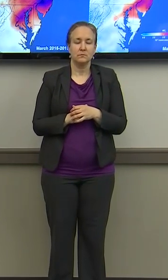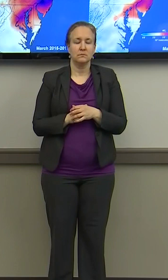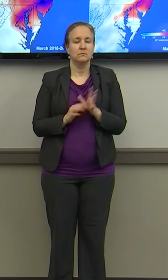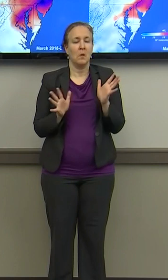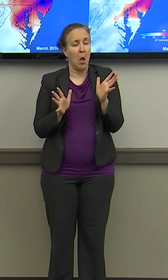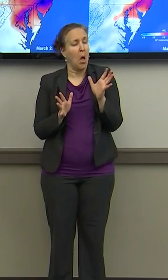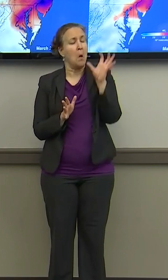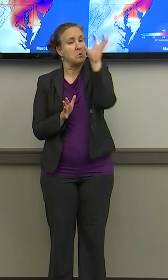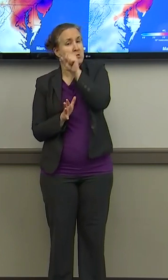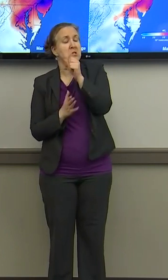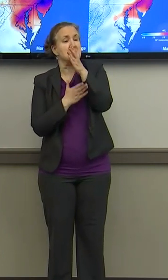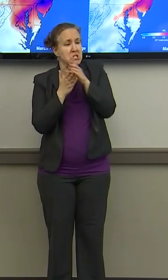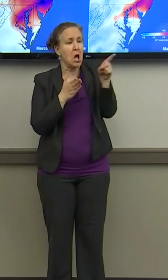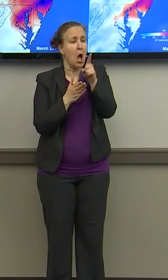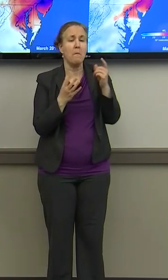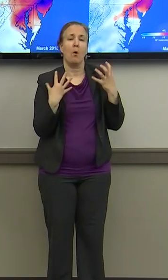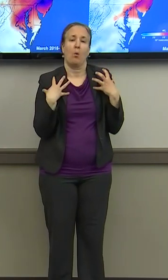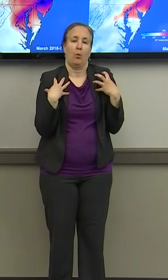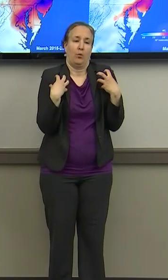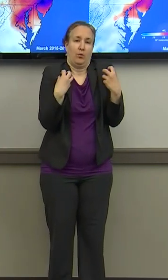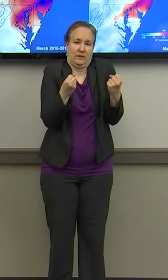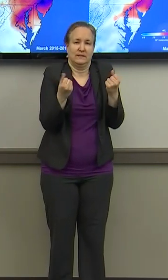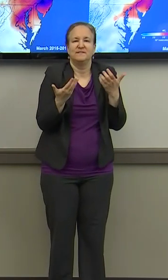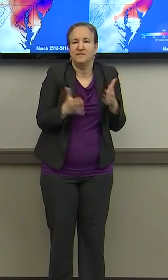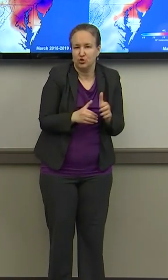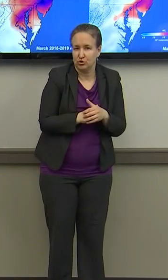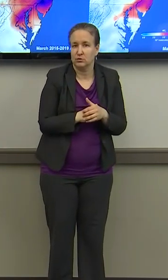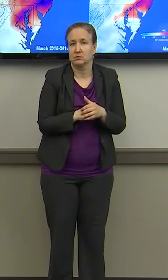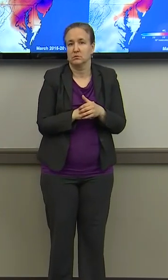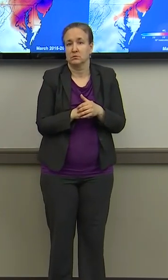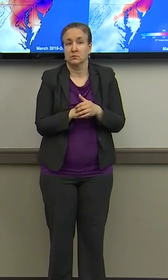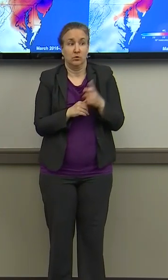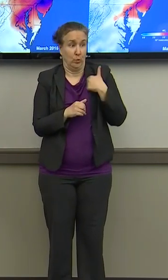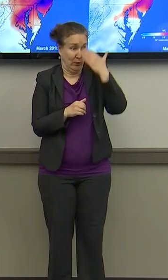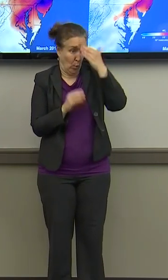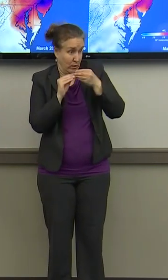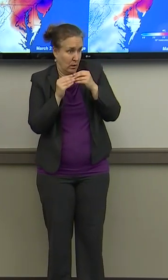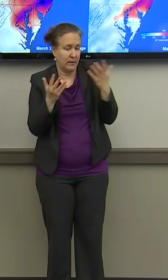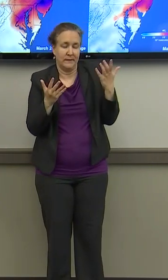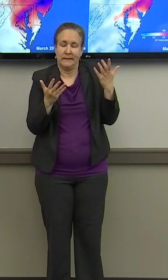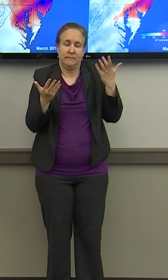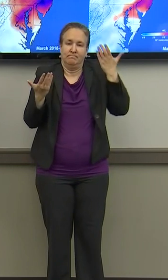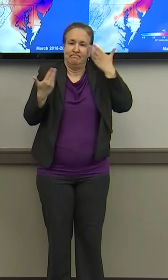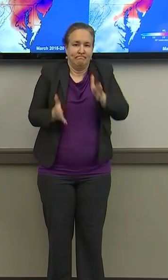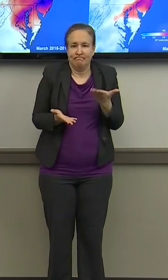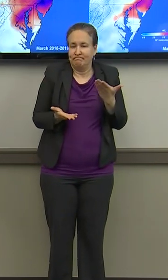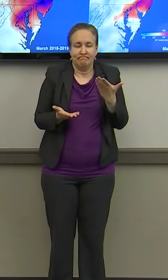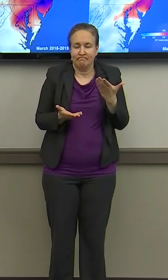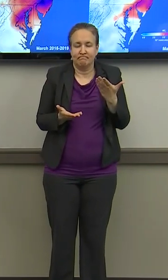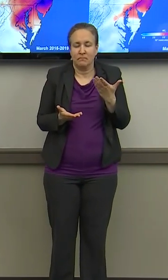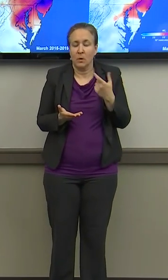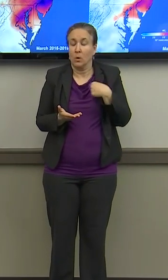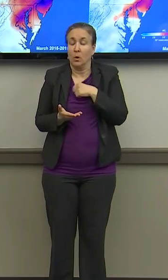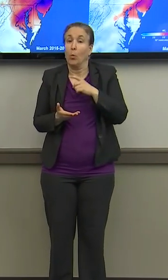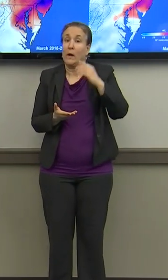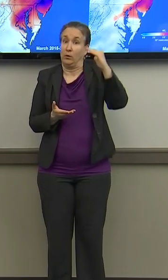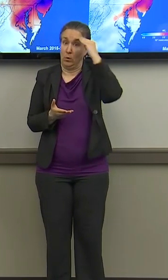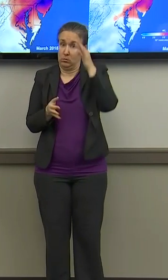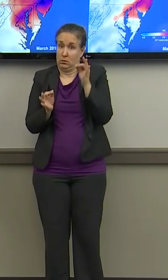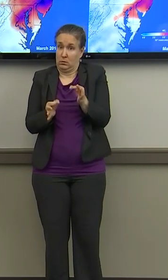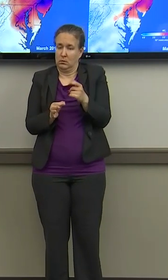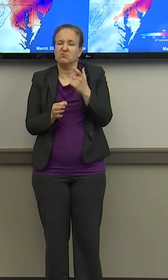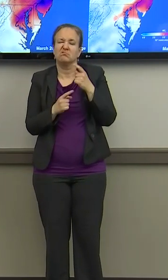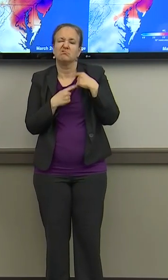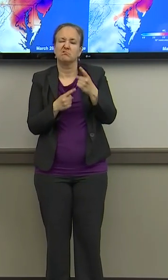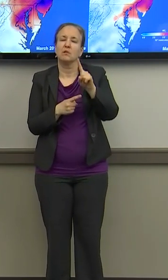Presumably, some number of them have recovered. We don't have any way to know what that number is, unfortunately. We do know that there have